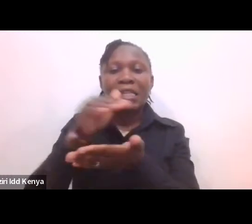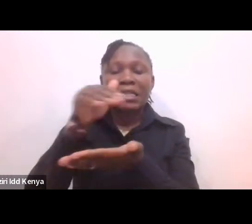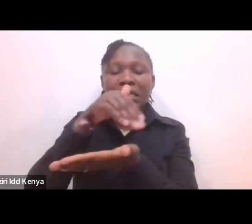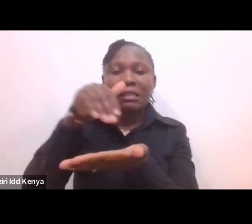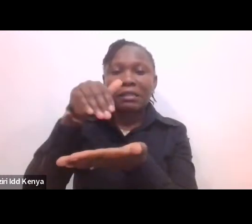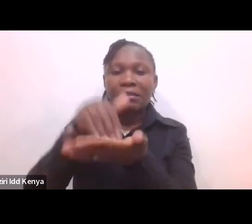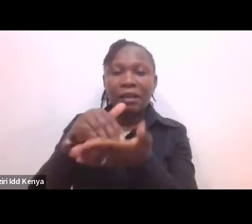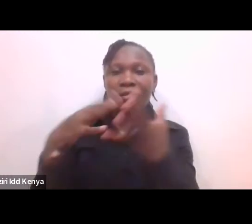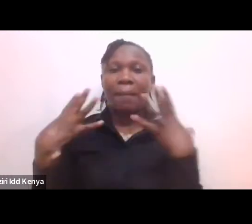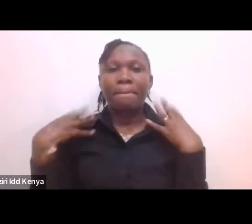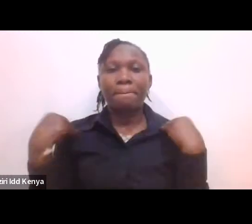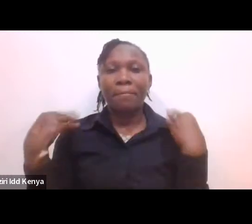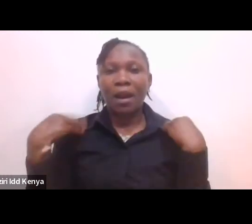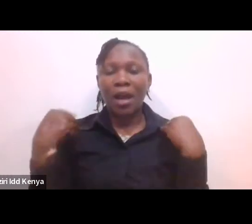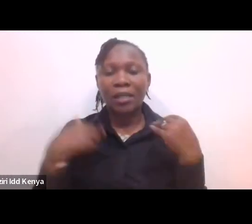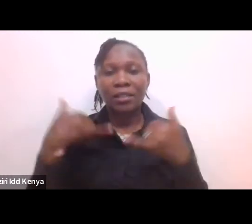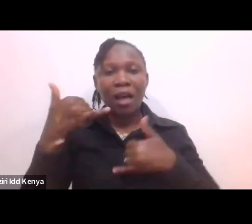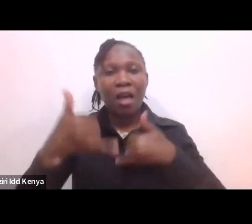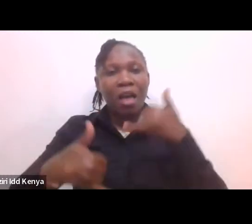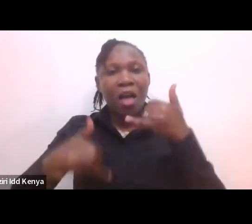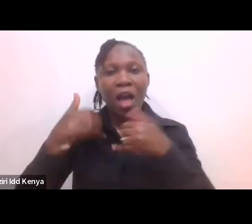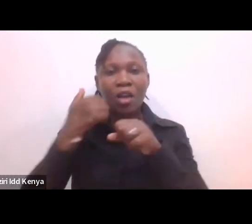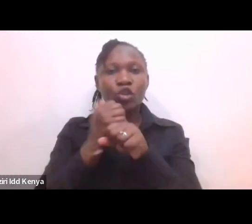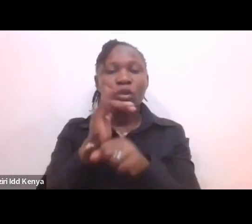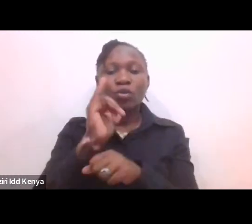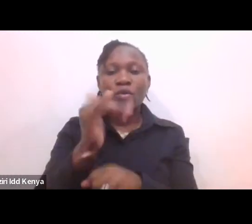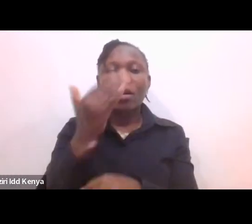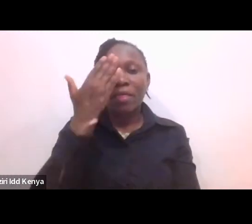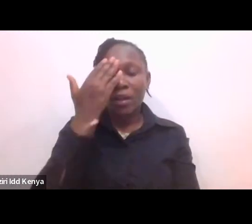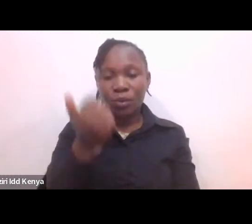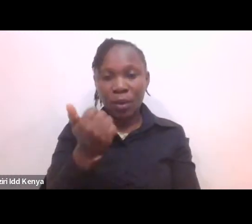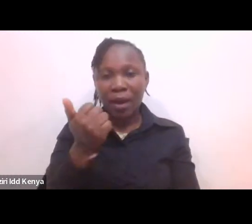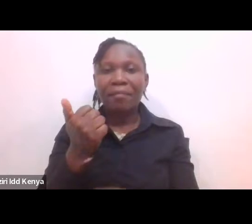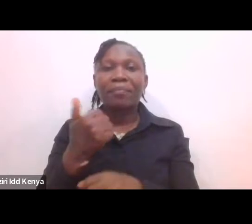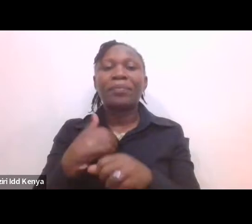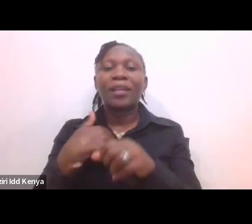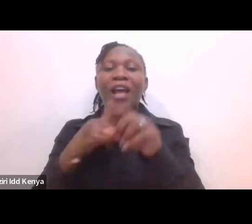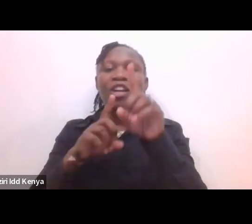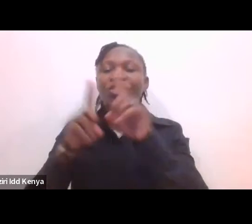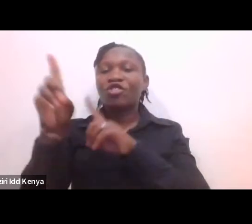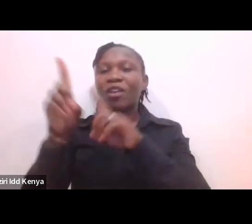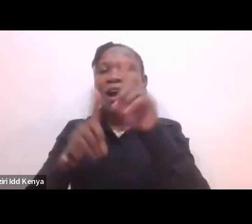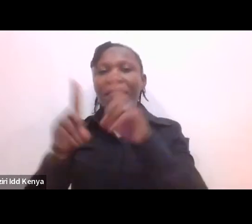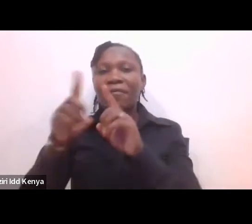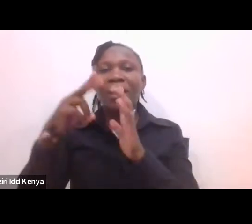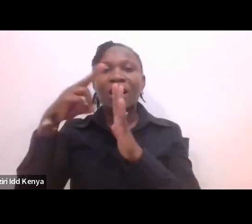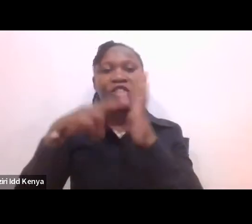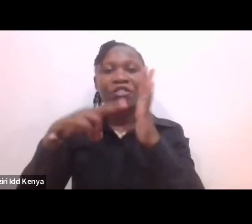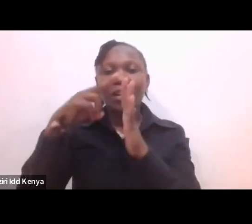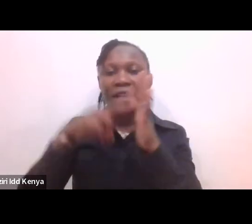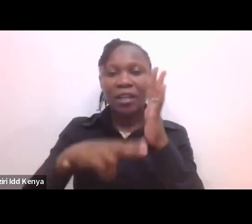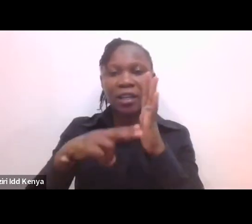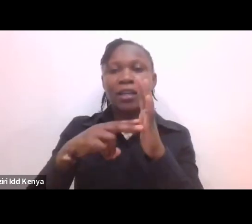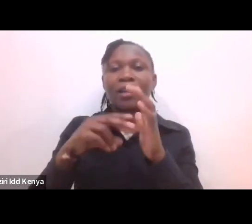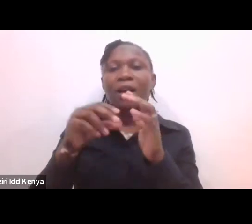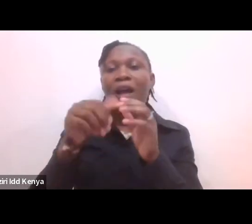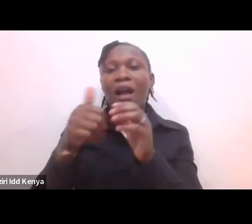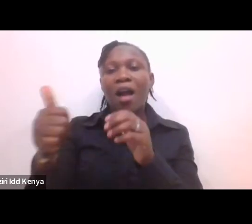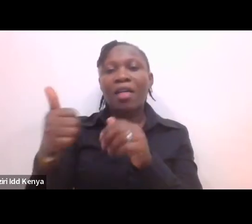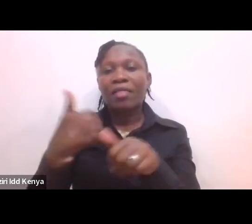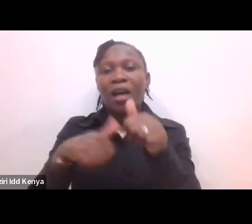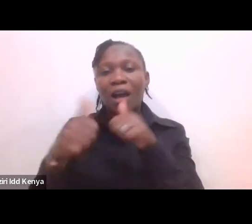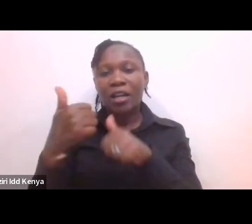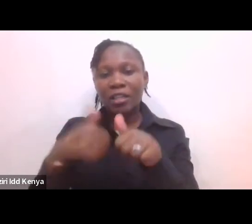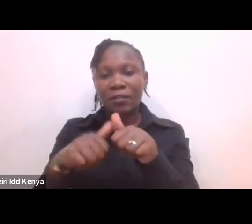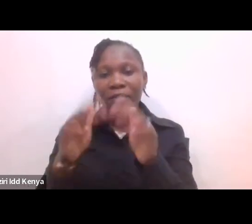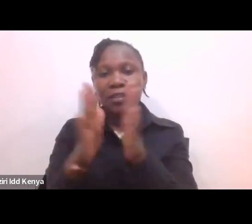enjoy doing is actually reading, traveling, engaging in philanthropic activities, and professional